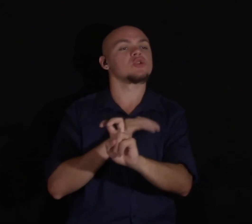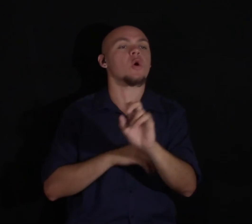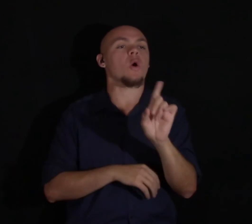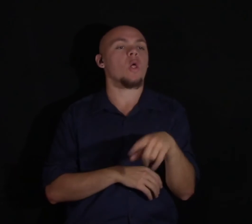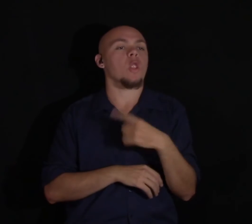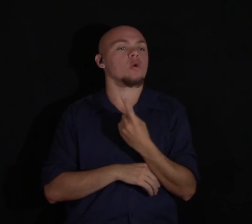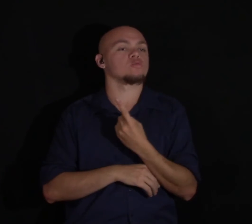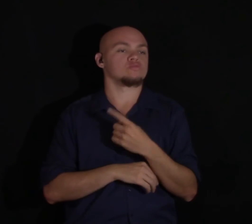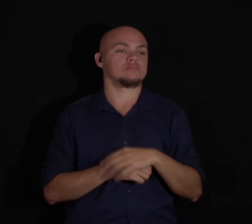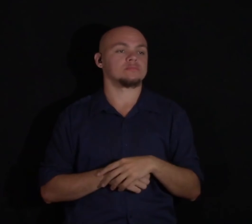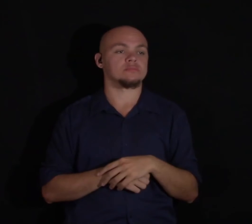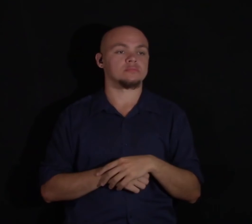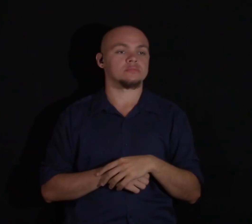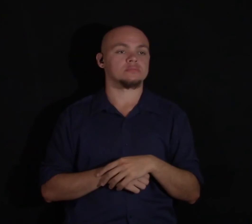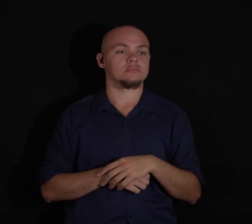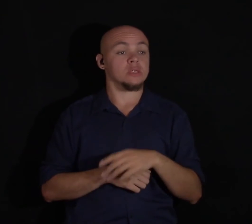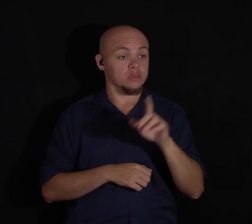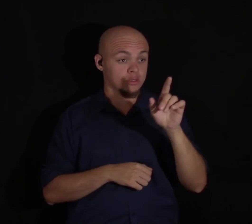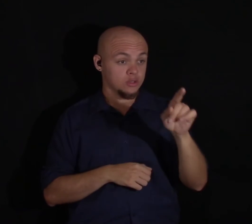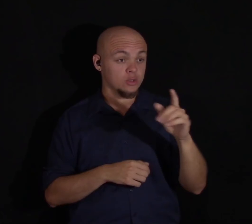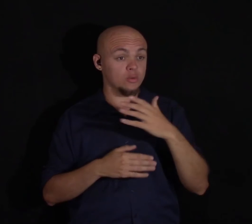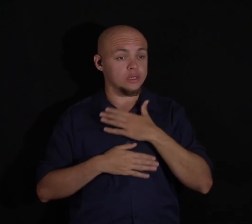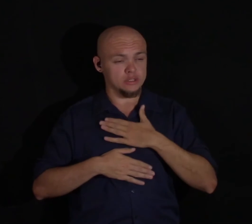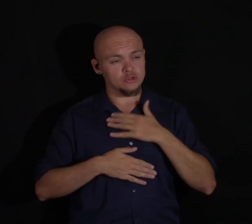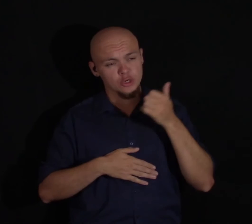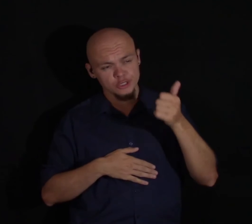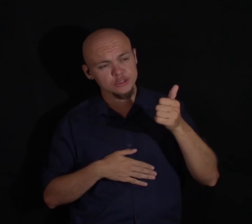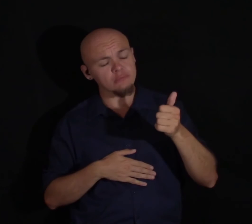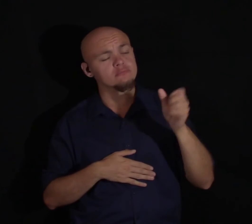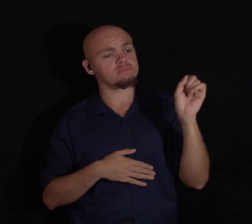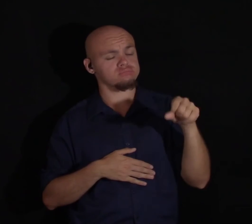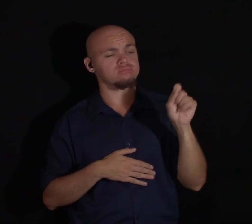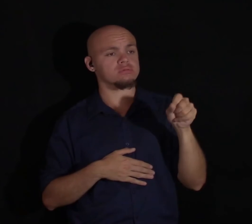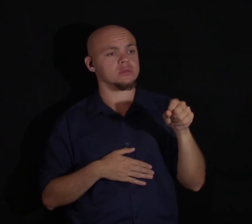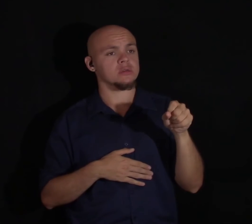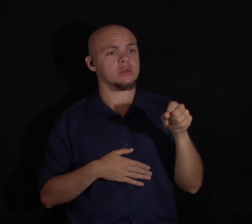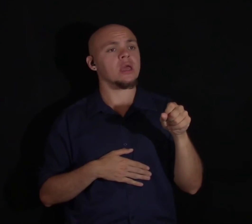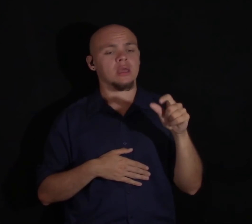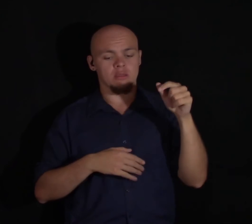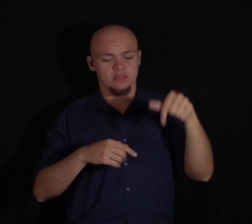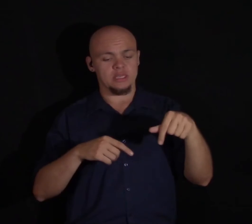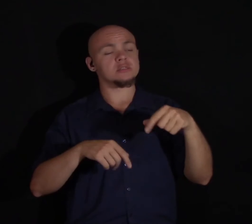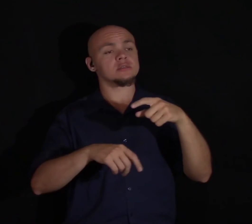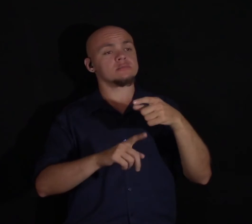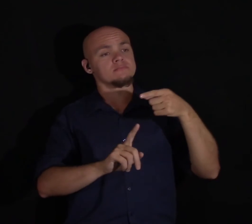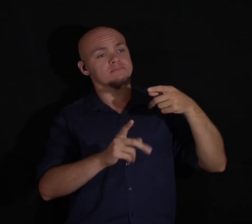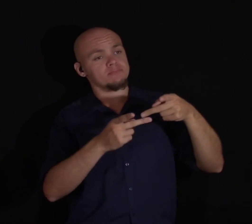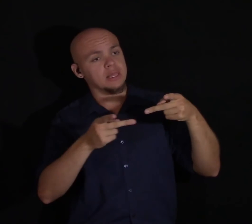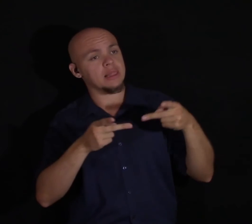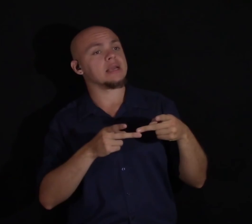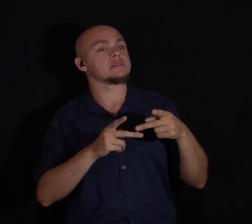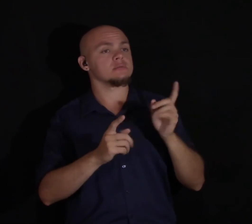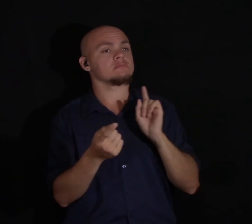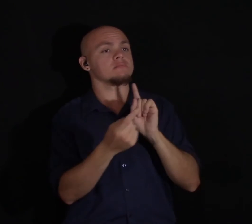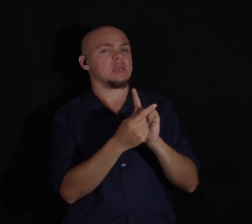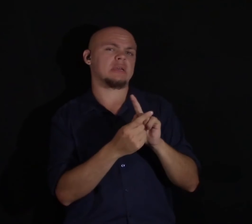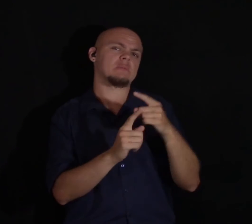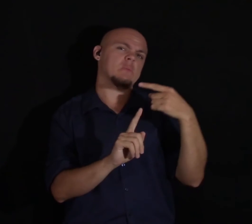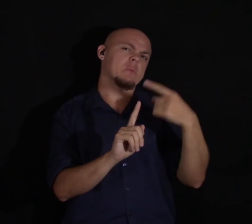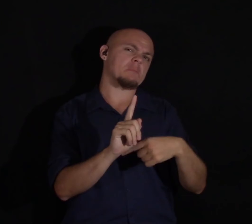you," said I, "enjoy yourself, and let this be our rendezvous. I may be absent a month or two, but